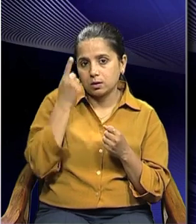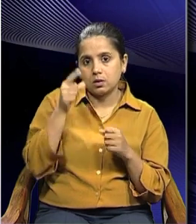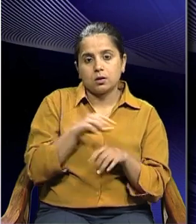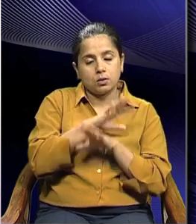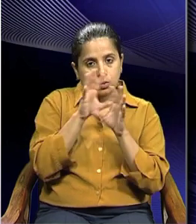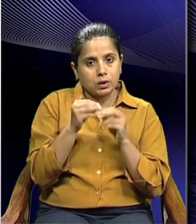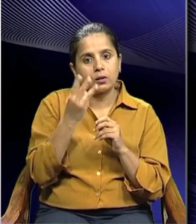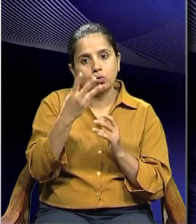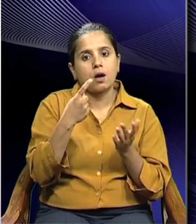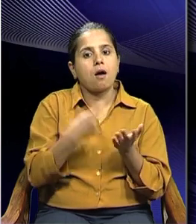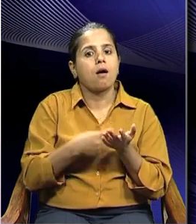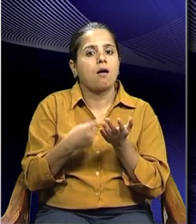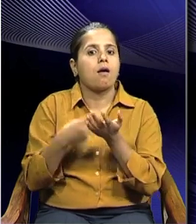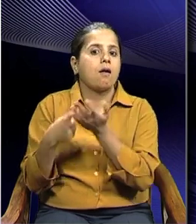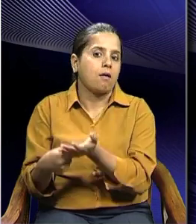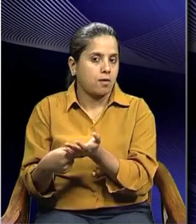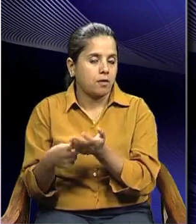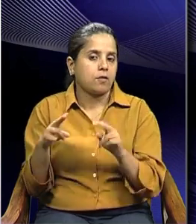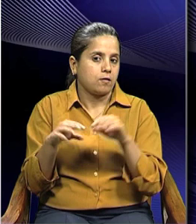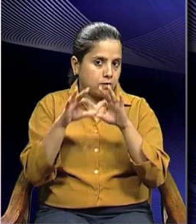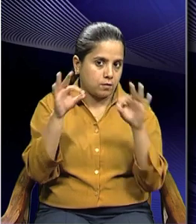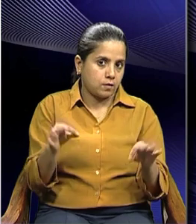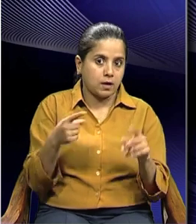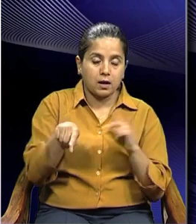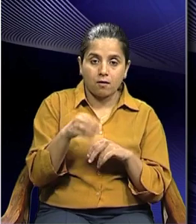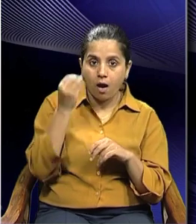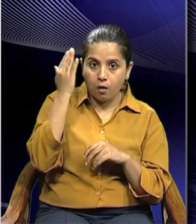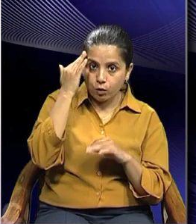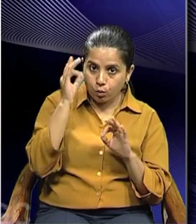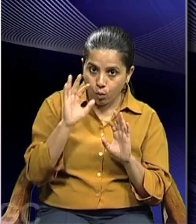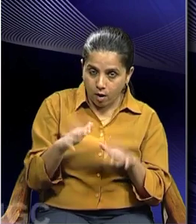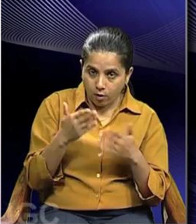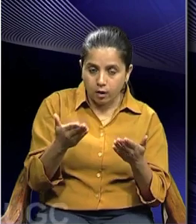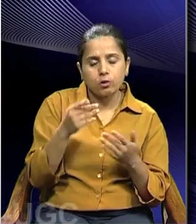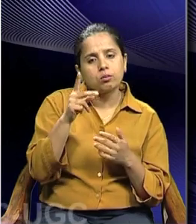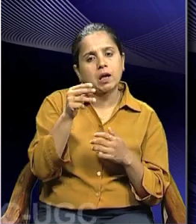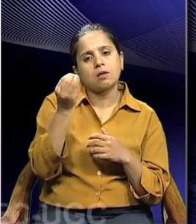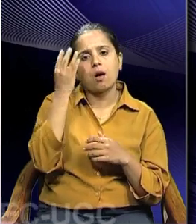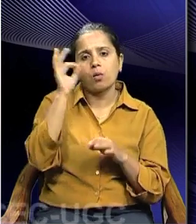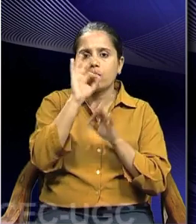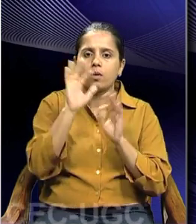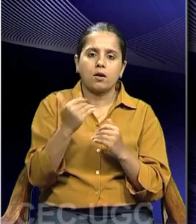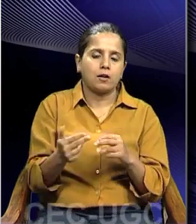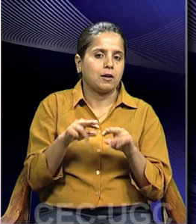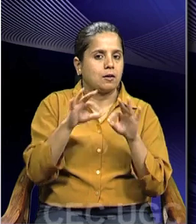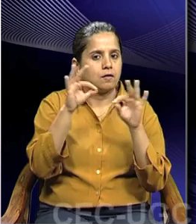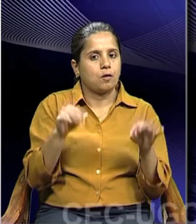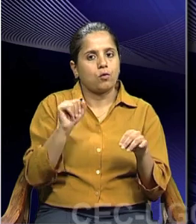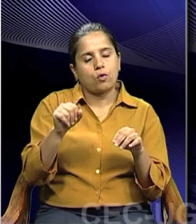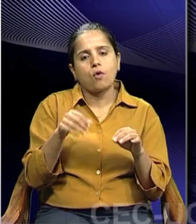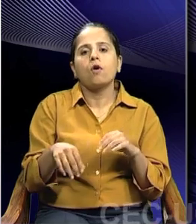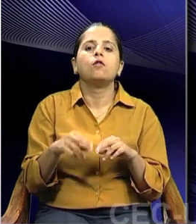entire 3R framework. If you are aware of 3R framework, it means you are aware of the framework of forward